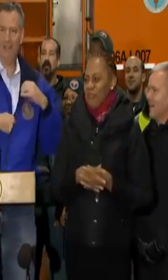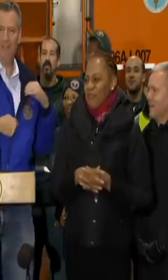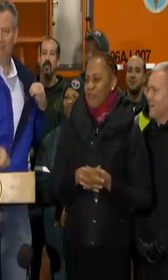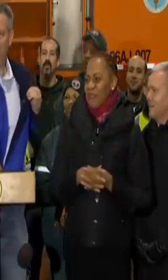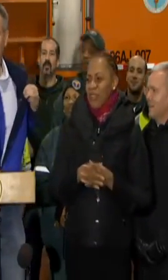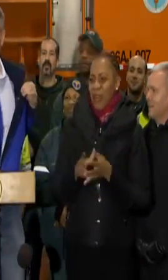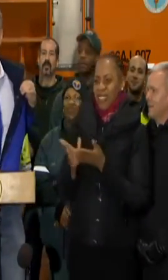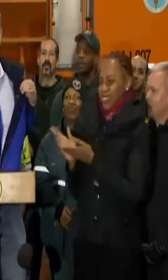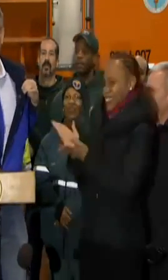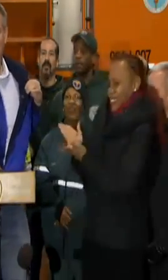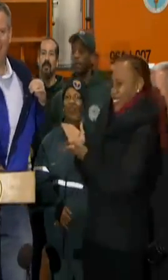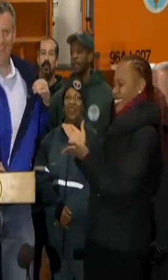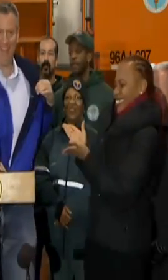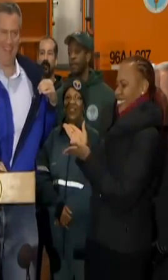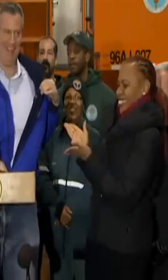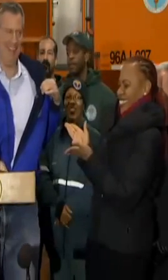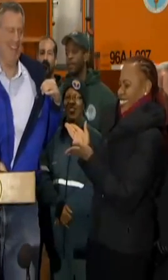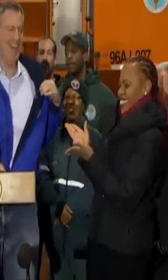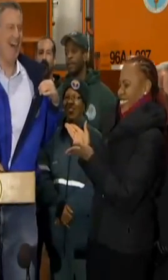Okay.